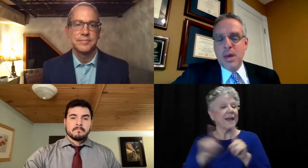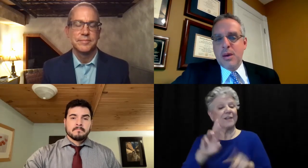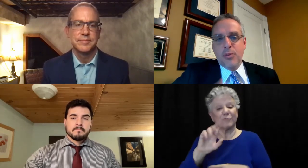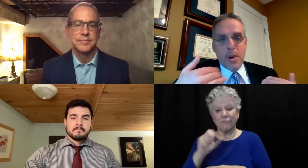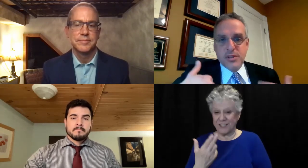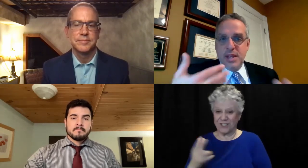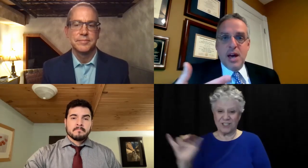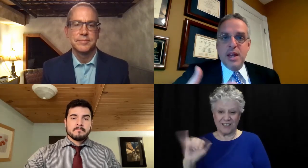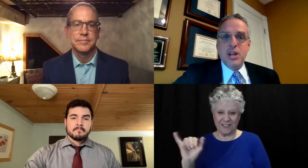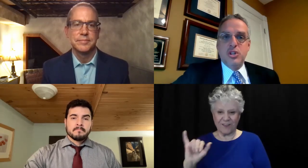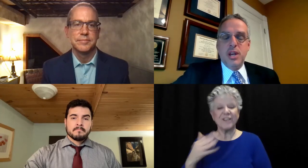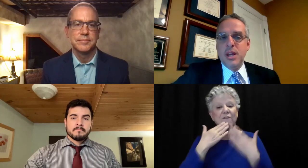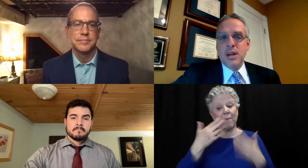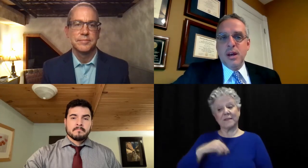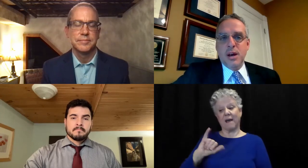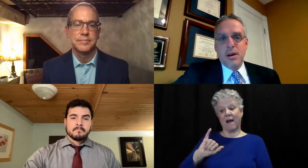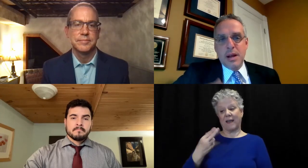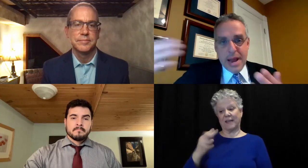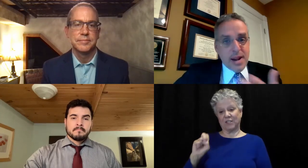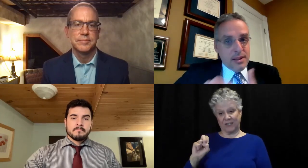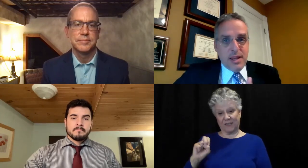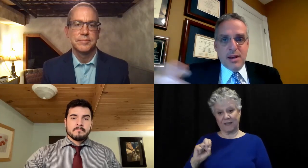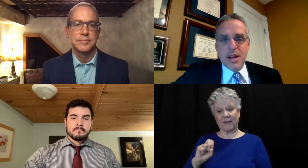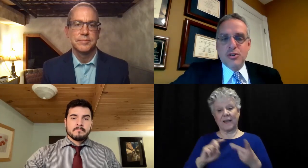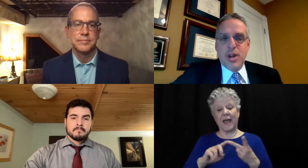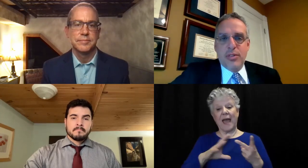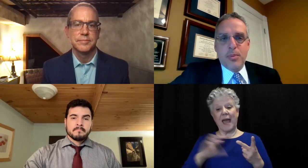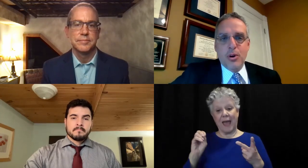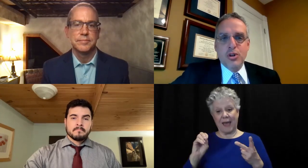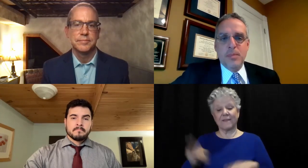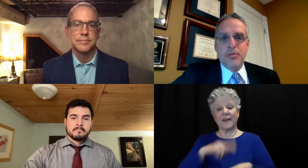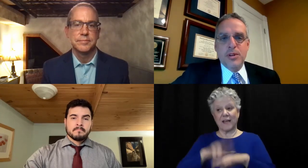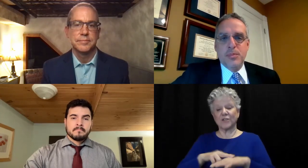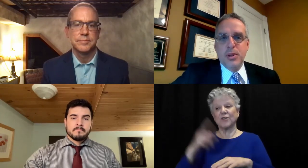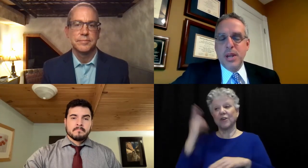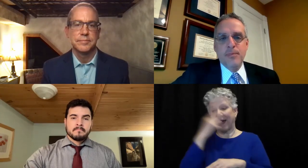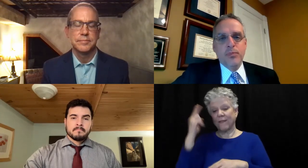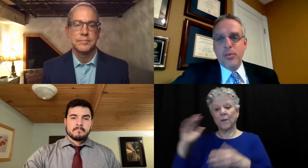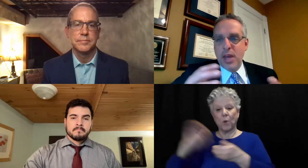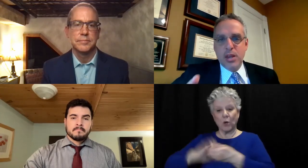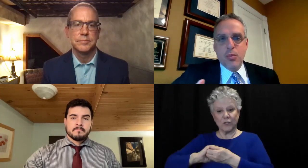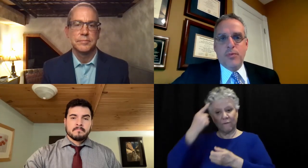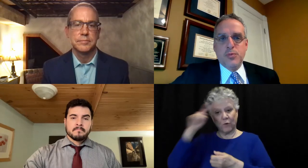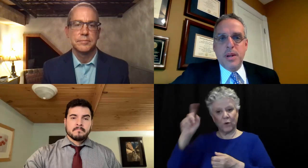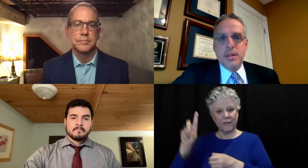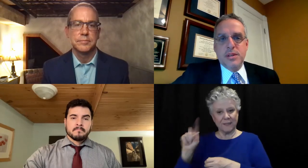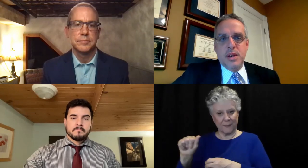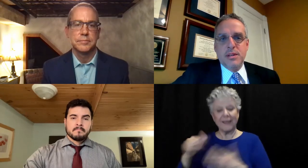So from us at the IAG and at the National Catholic Partnership for Disability,